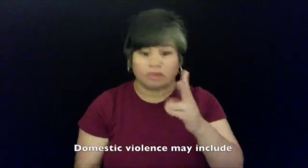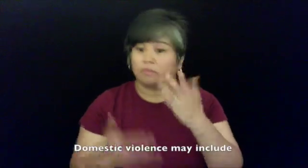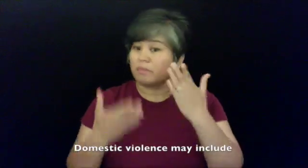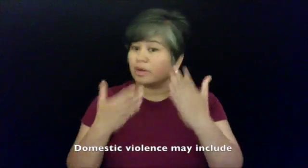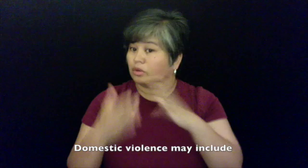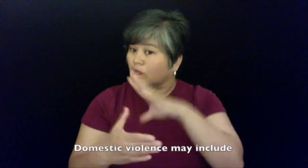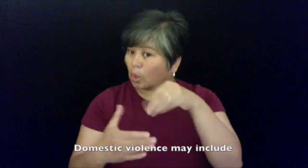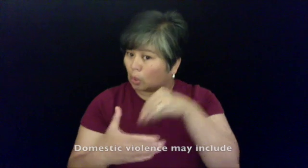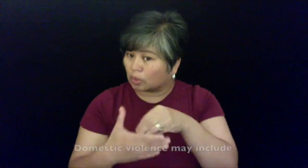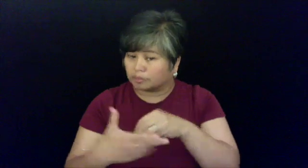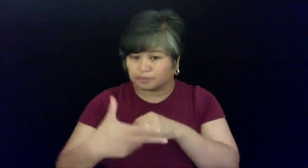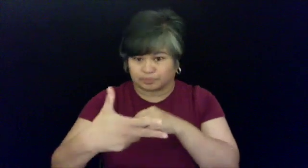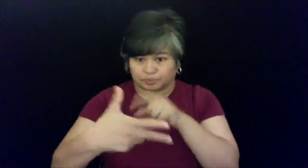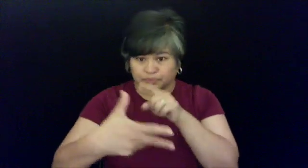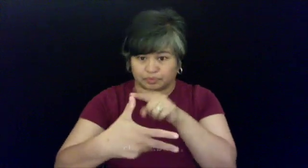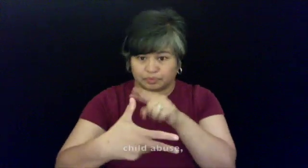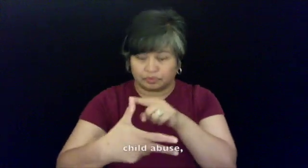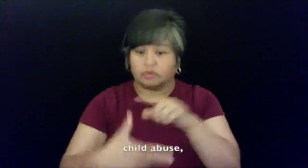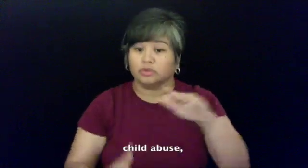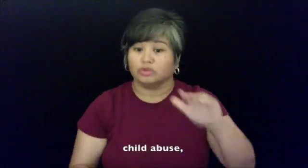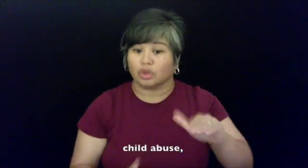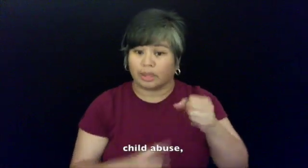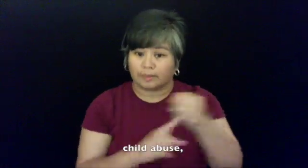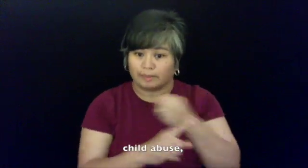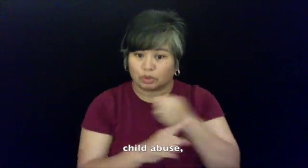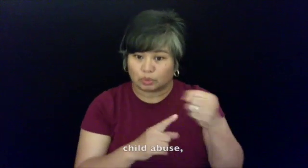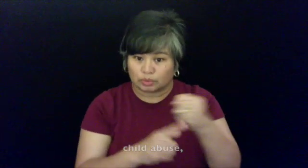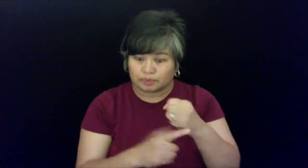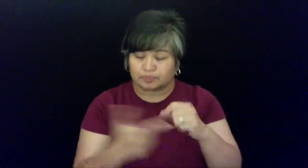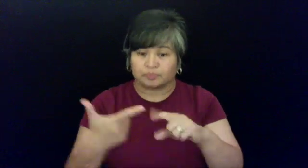Domestic violence may include child abuse,